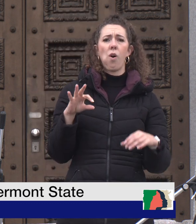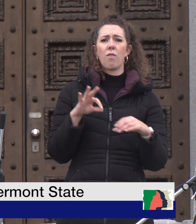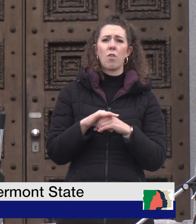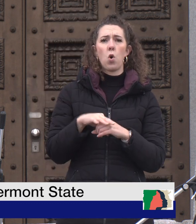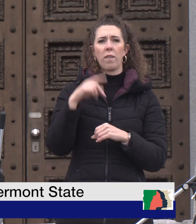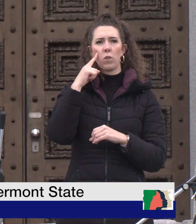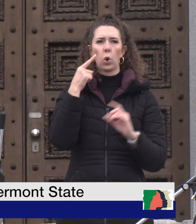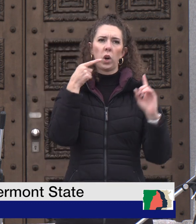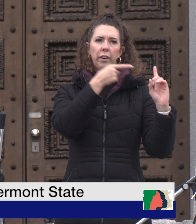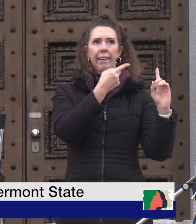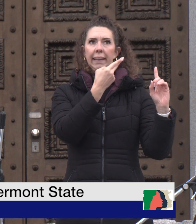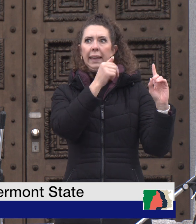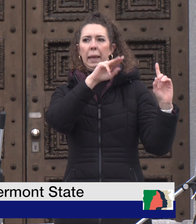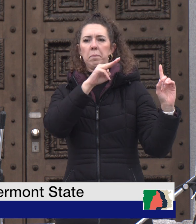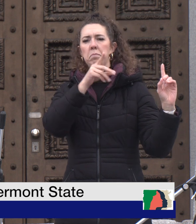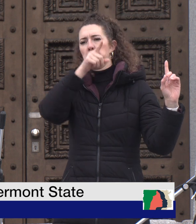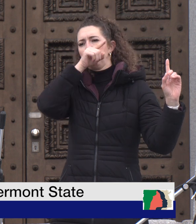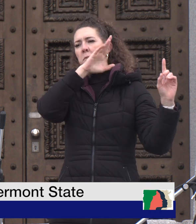shall remain nameless,